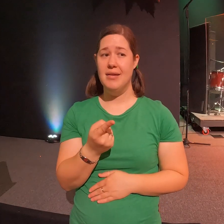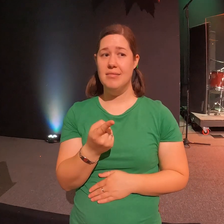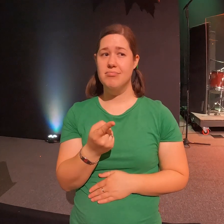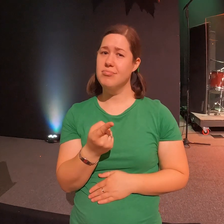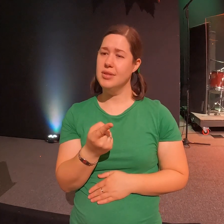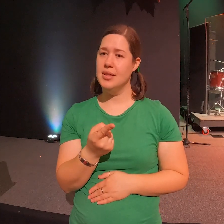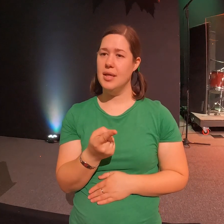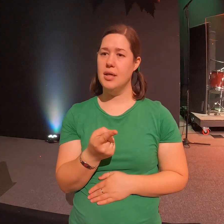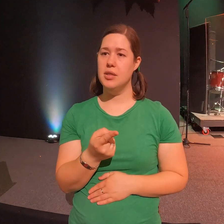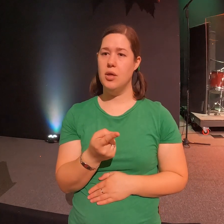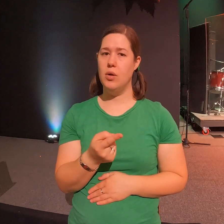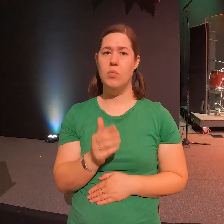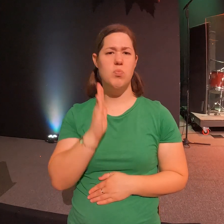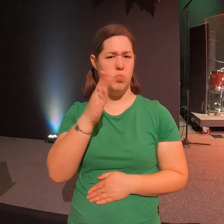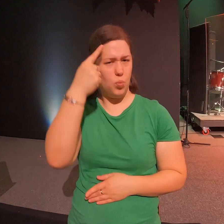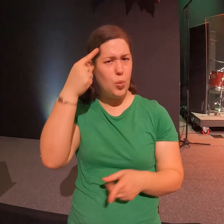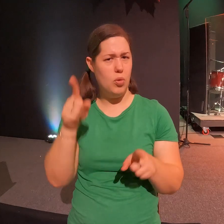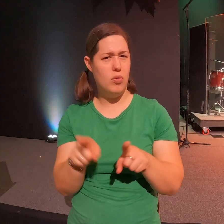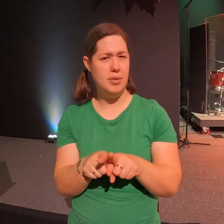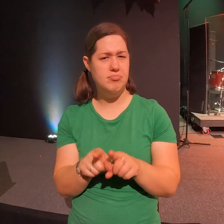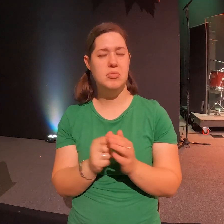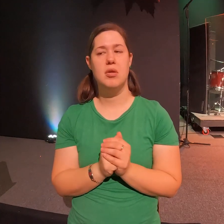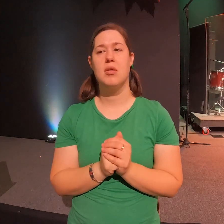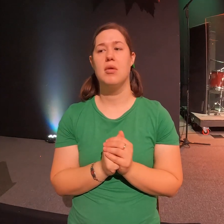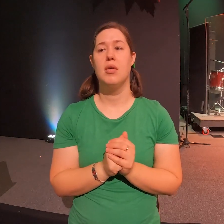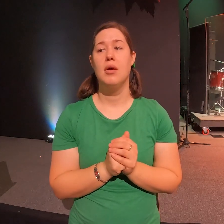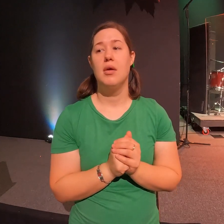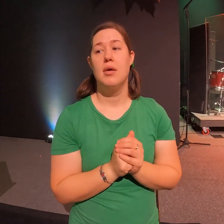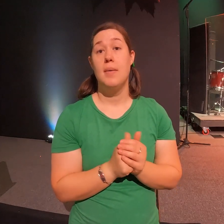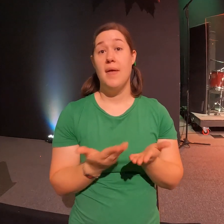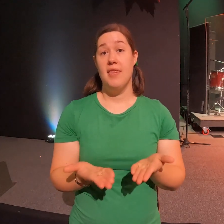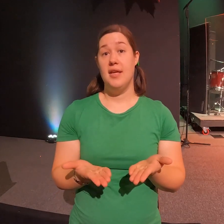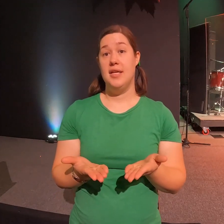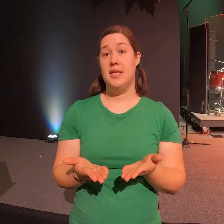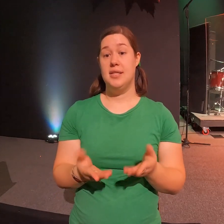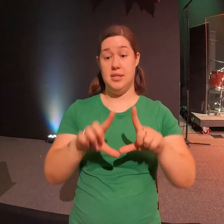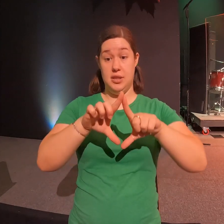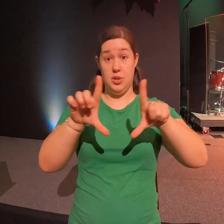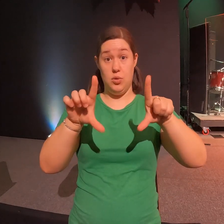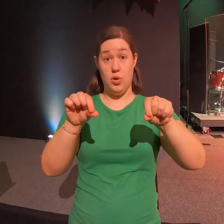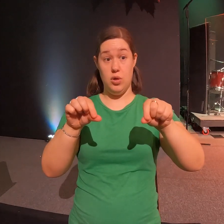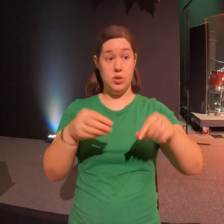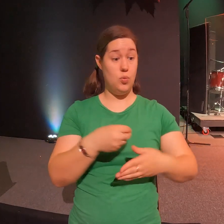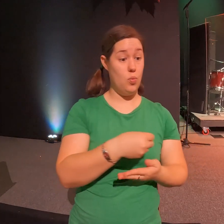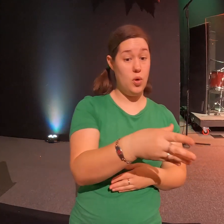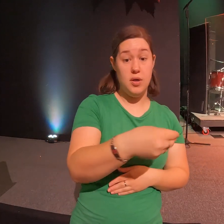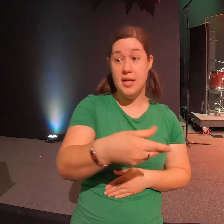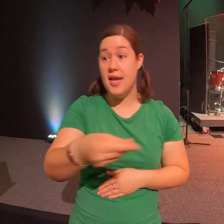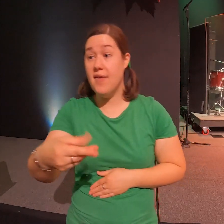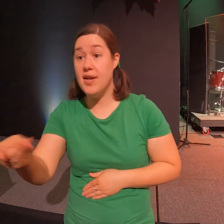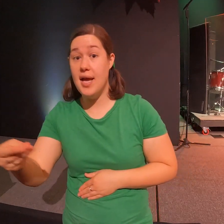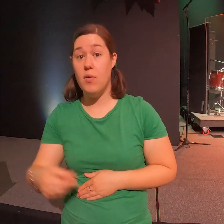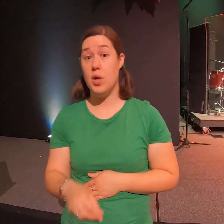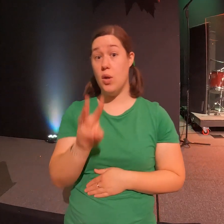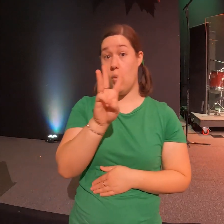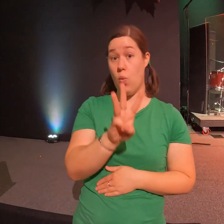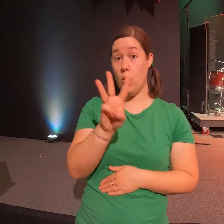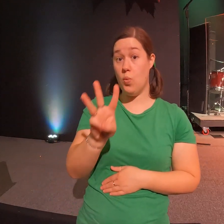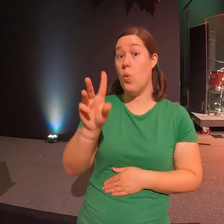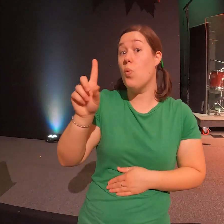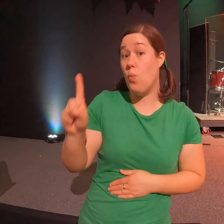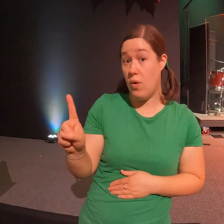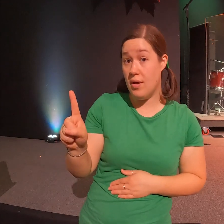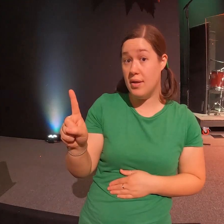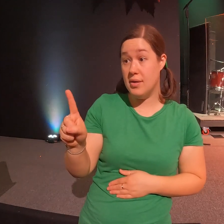to him. But these cards were distributed back in World War I to give hope and peace to those in the